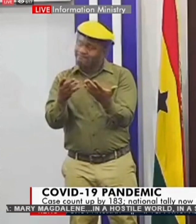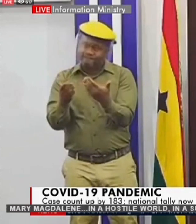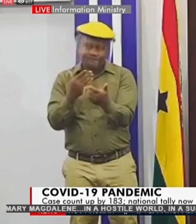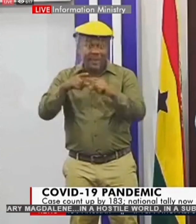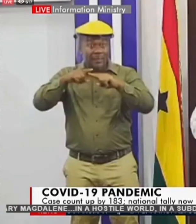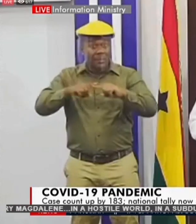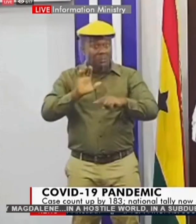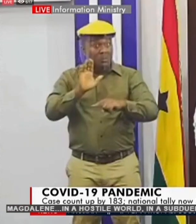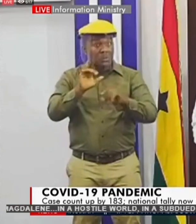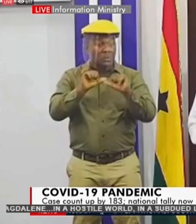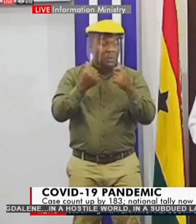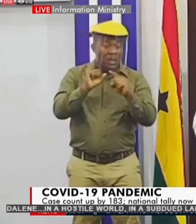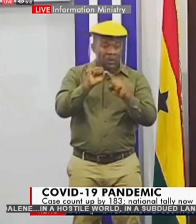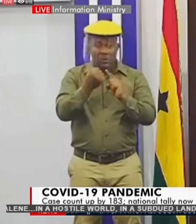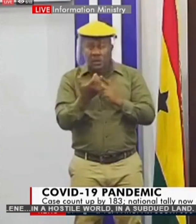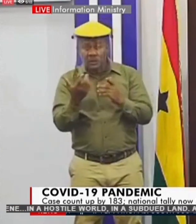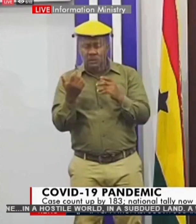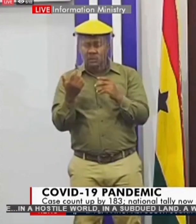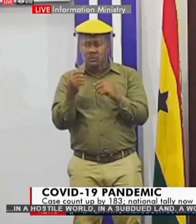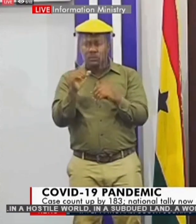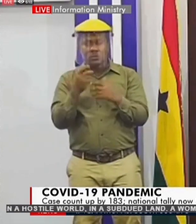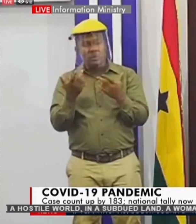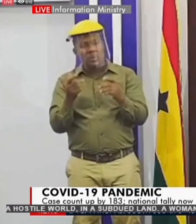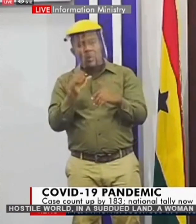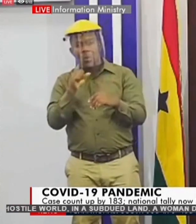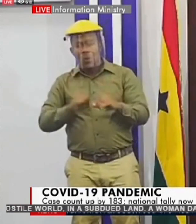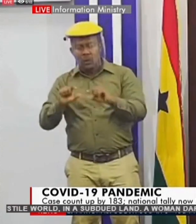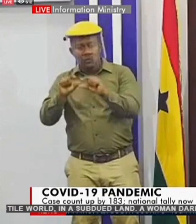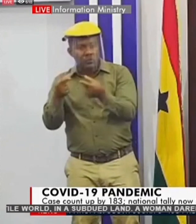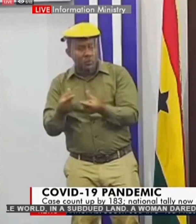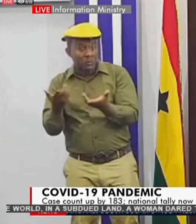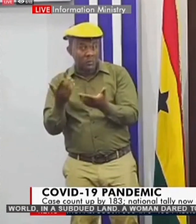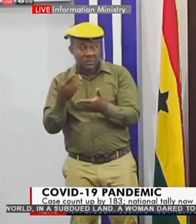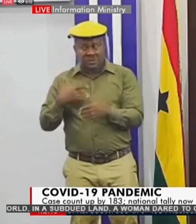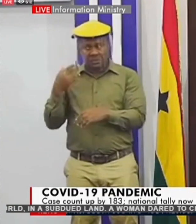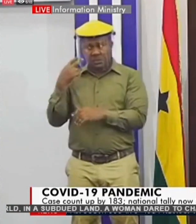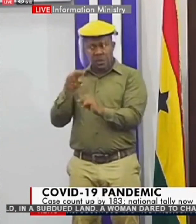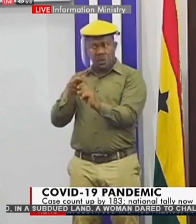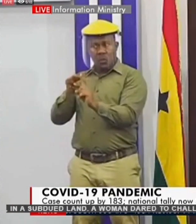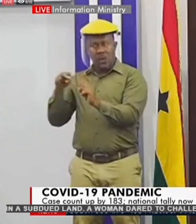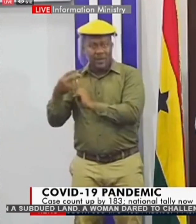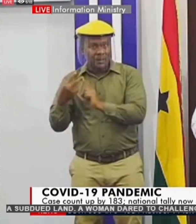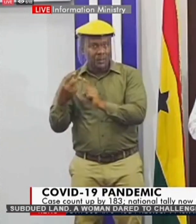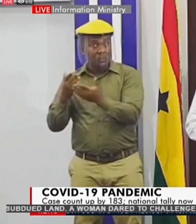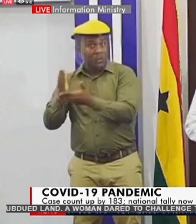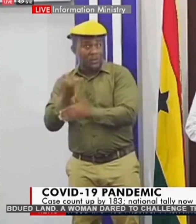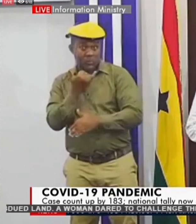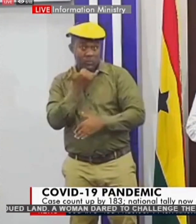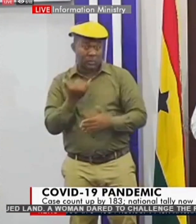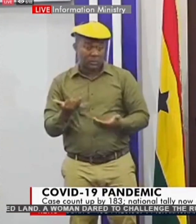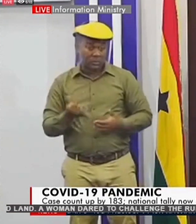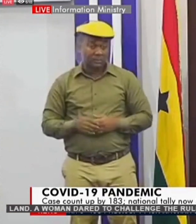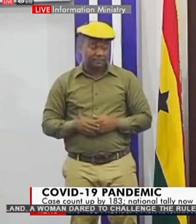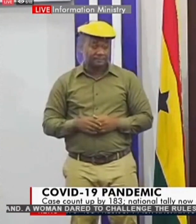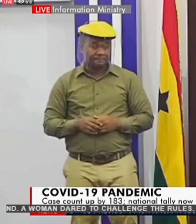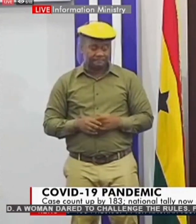your age group, the subculture, and what is perceived as right or wrong. The other